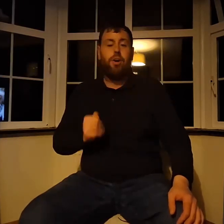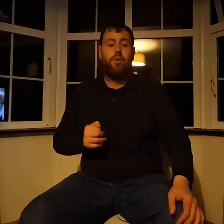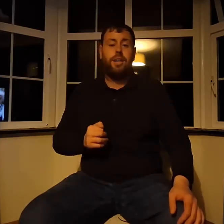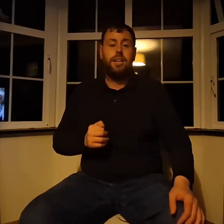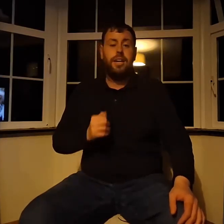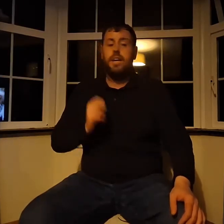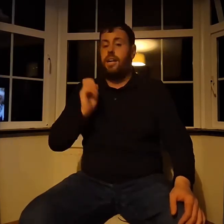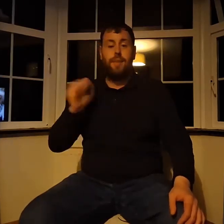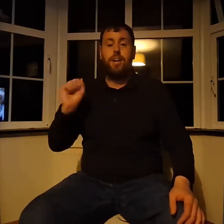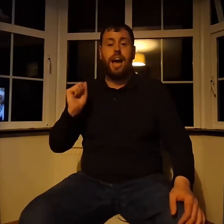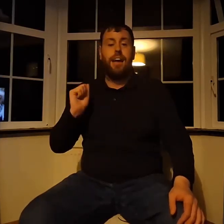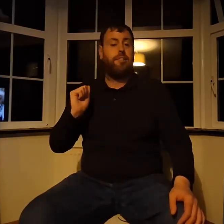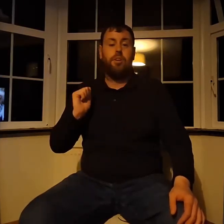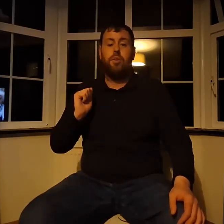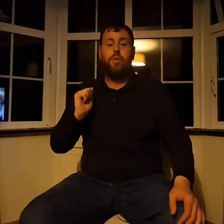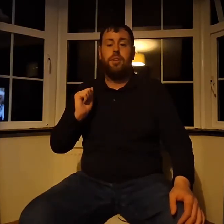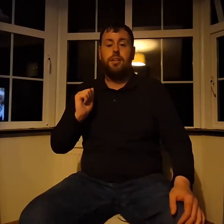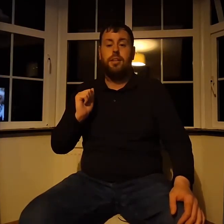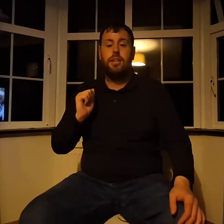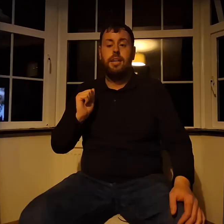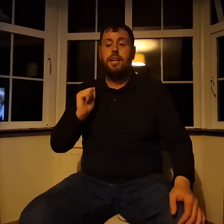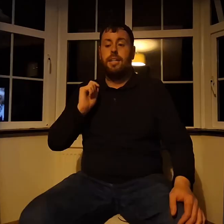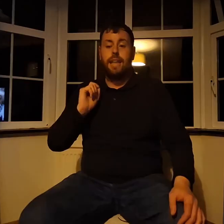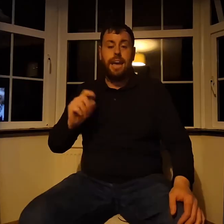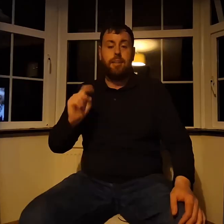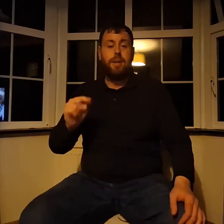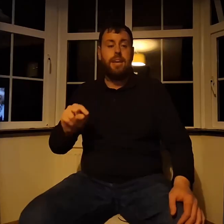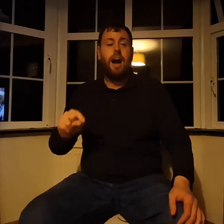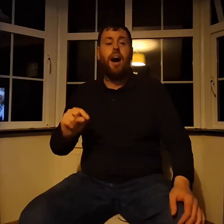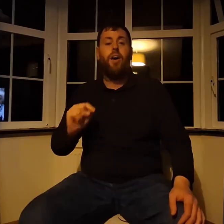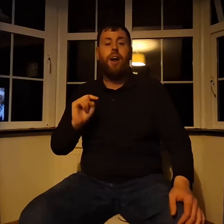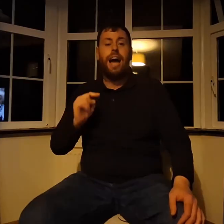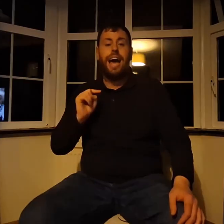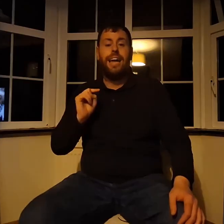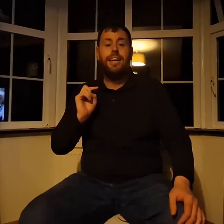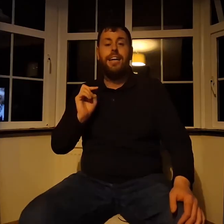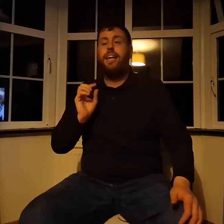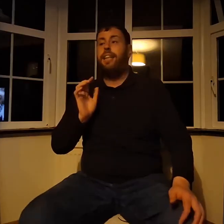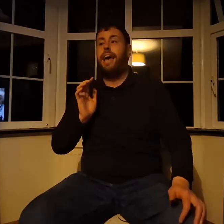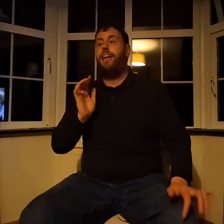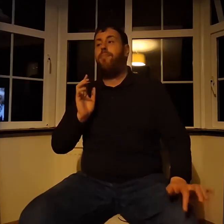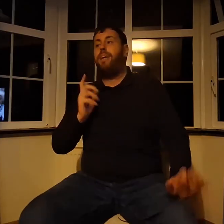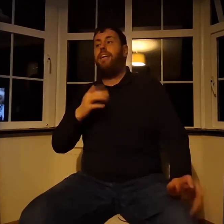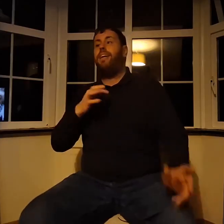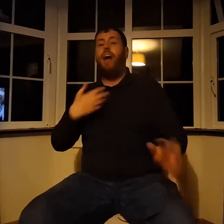joke never got told, that'd be alright. Yeah, that'd be